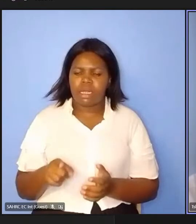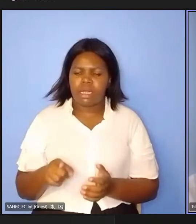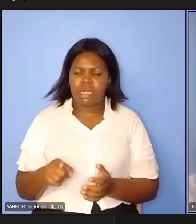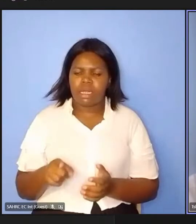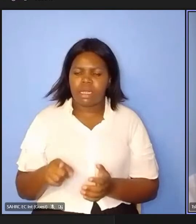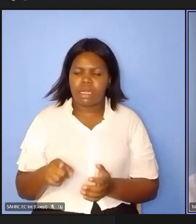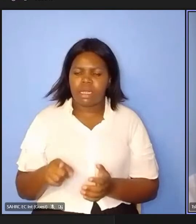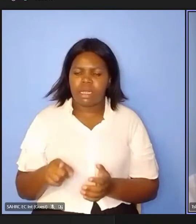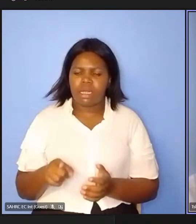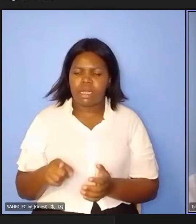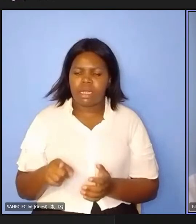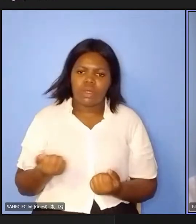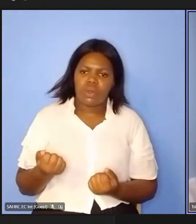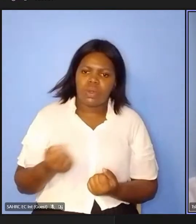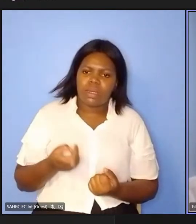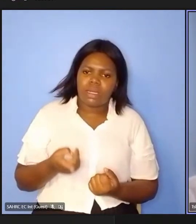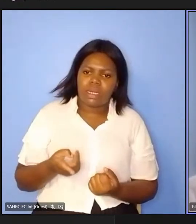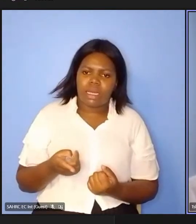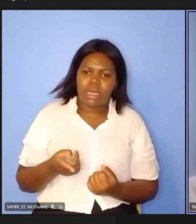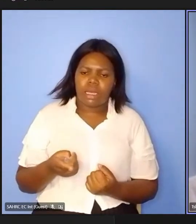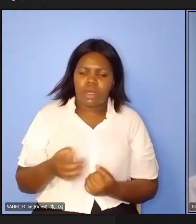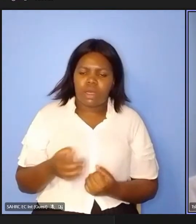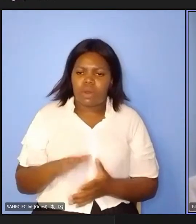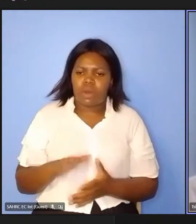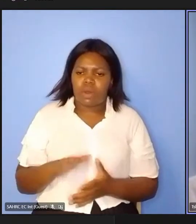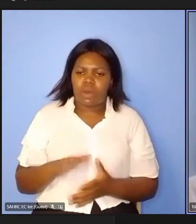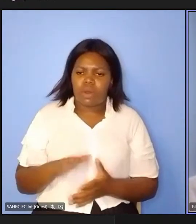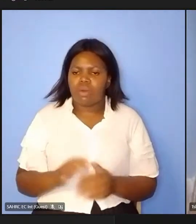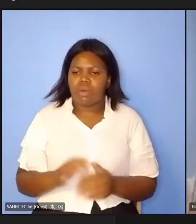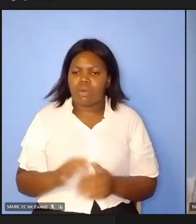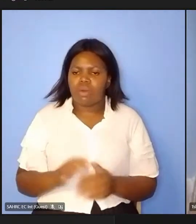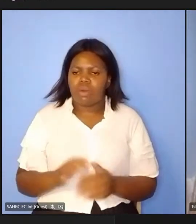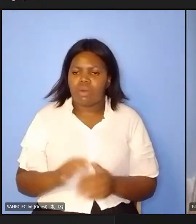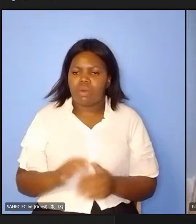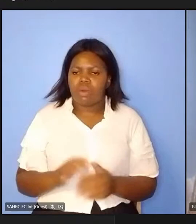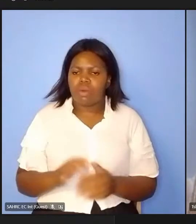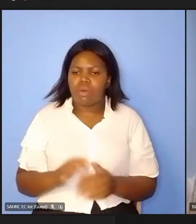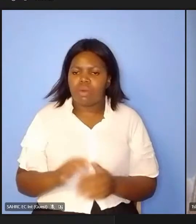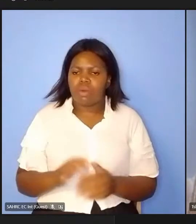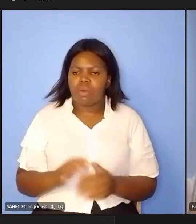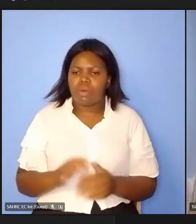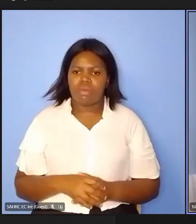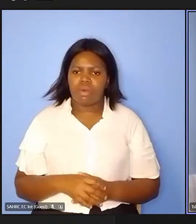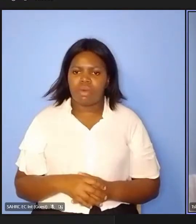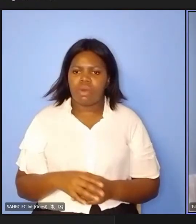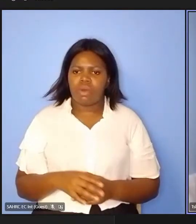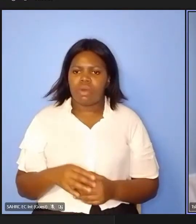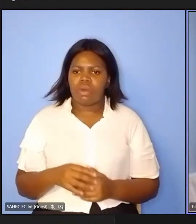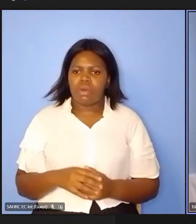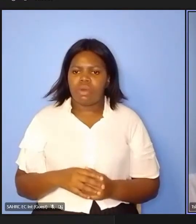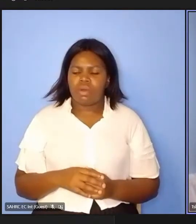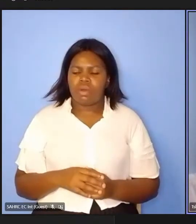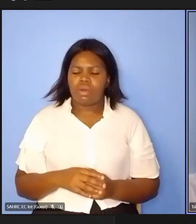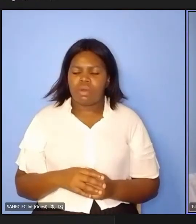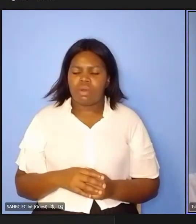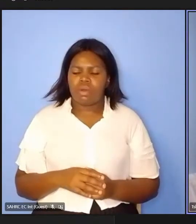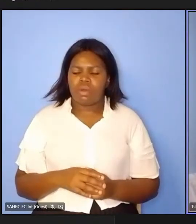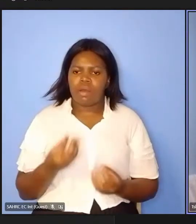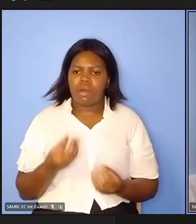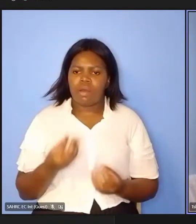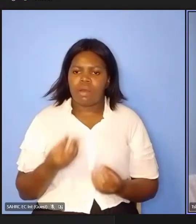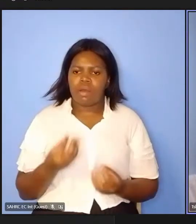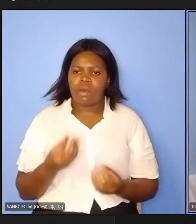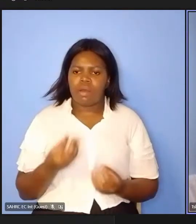just want long hair because I think it's cool. Um, and so those learners, as I said, one of the things is they